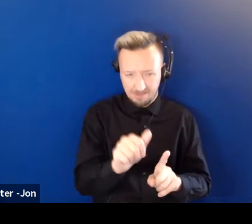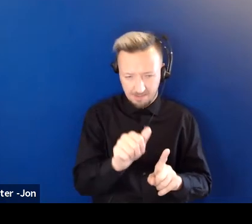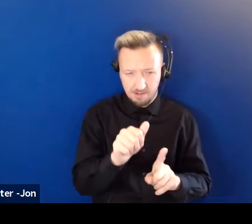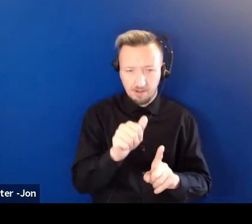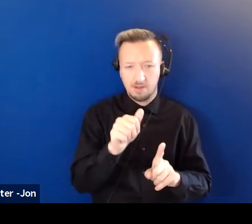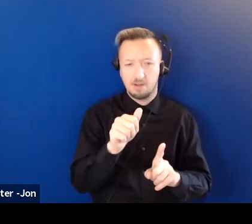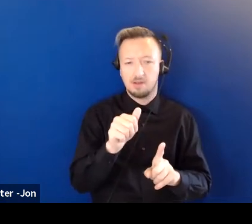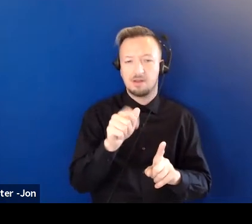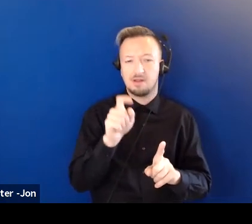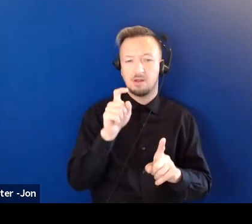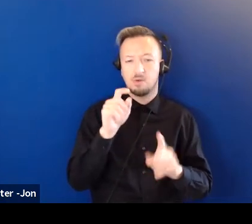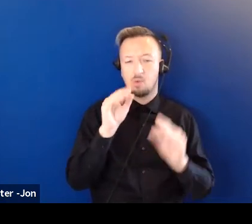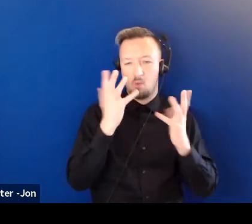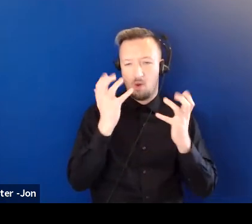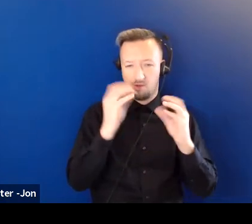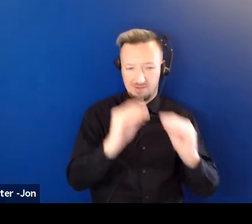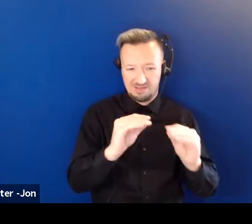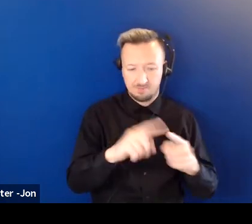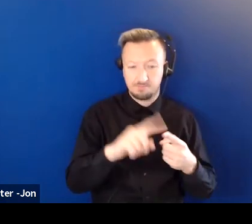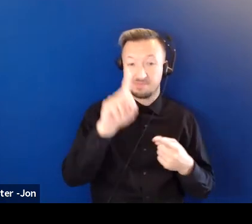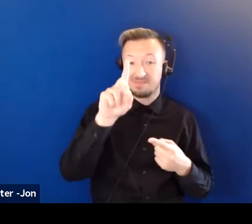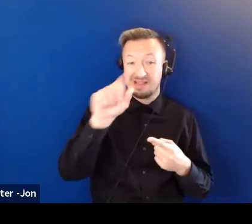philosophy. They are disability awareness,